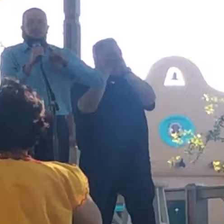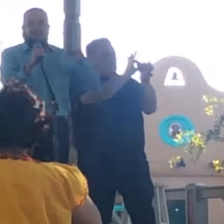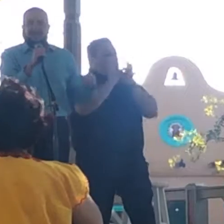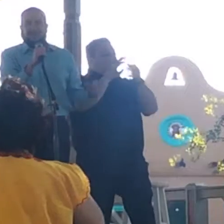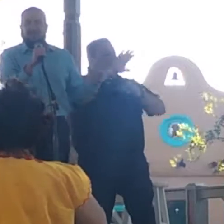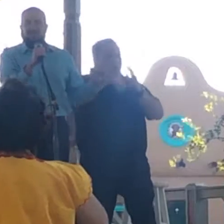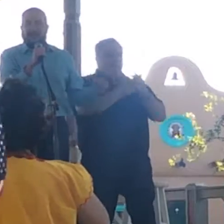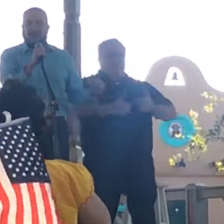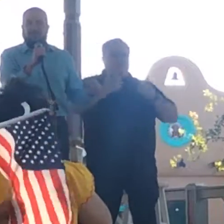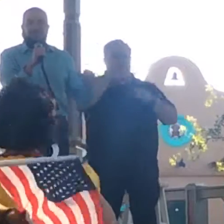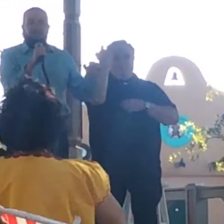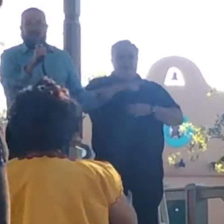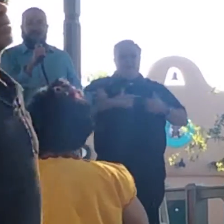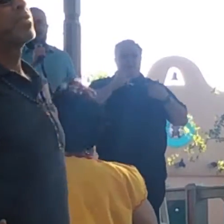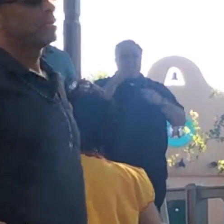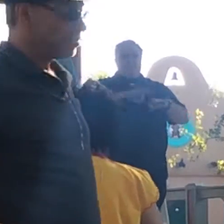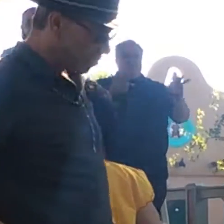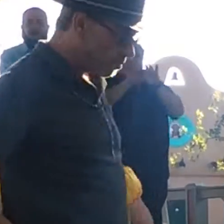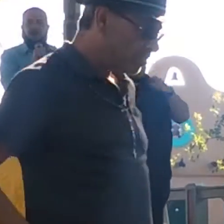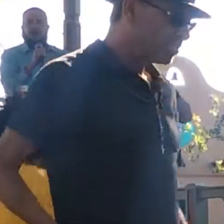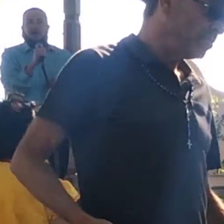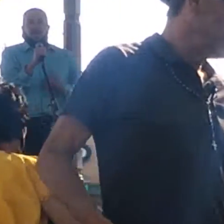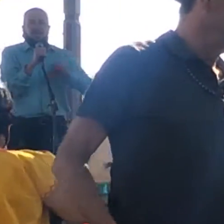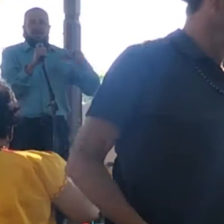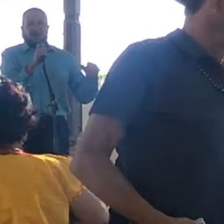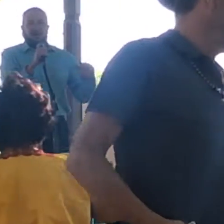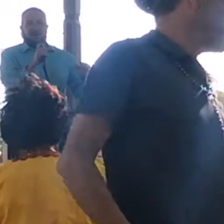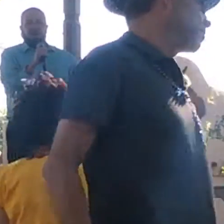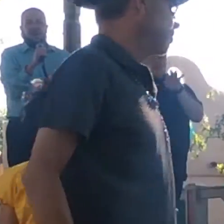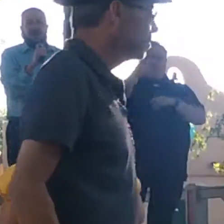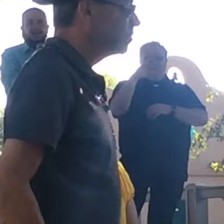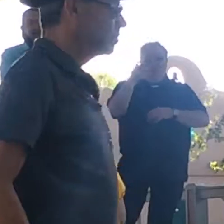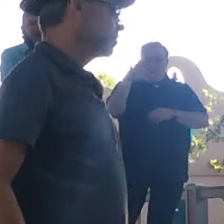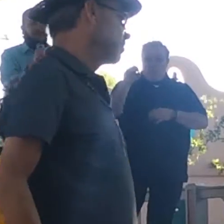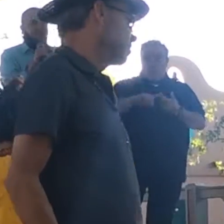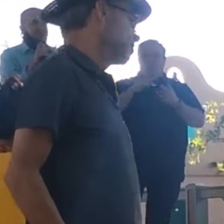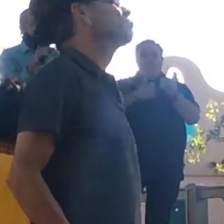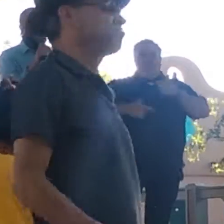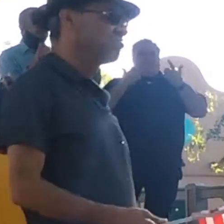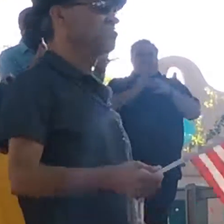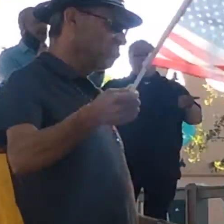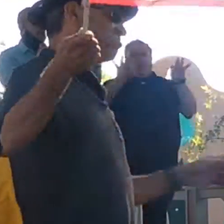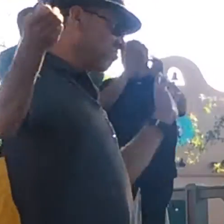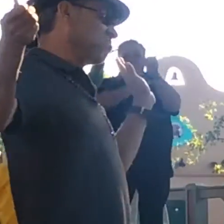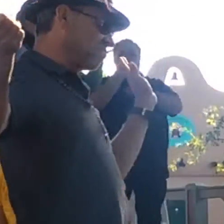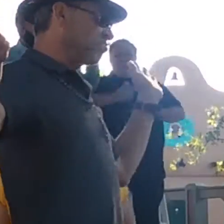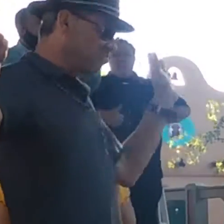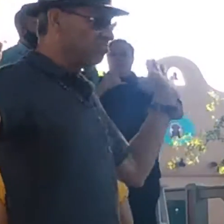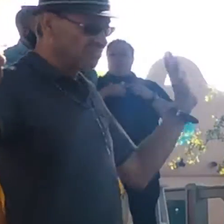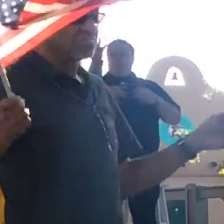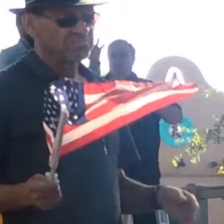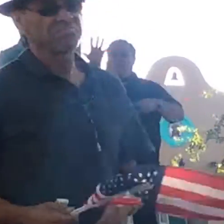lives. Black lives matter, Hispanic lives matter, Chicano lives matter, everybody's lives matter, white